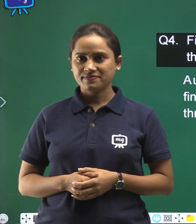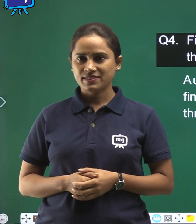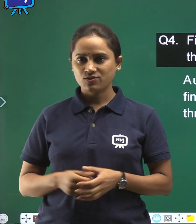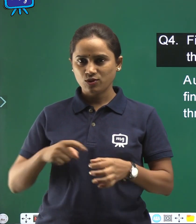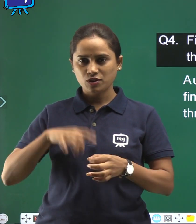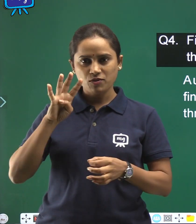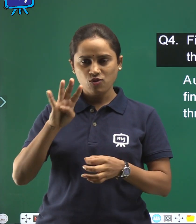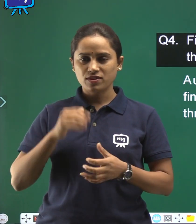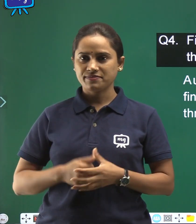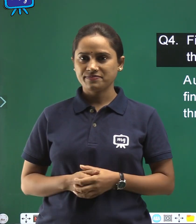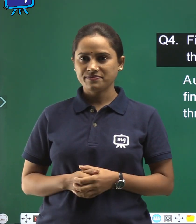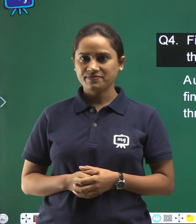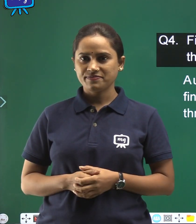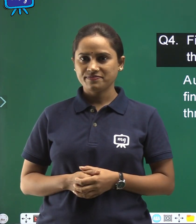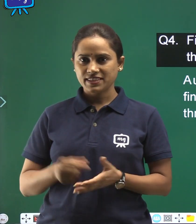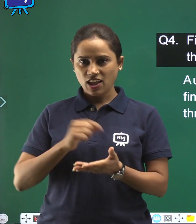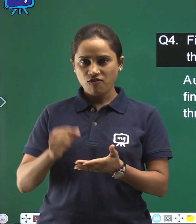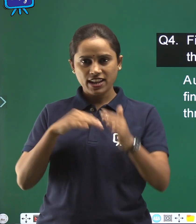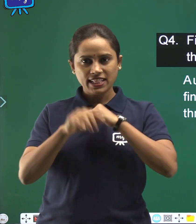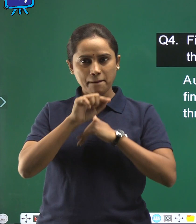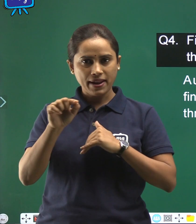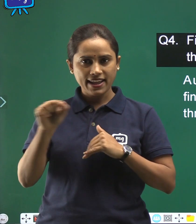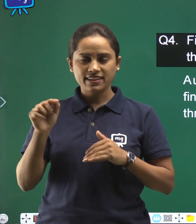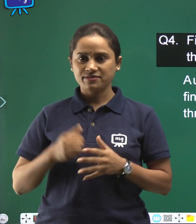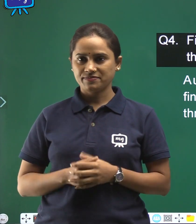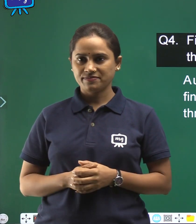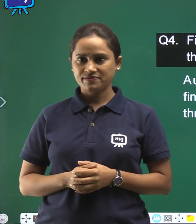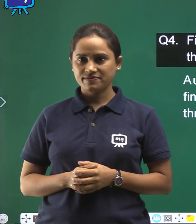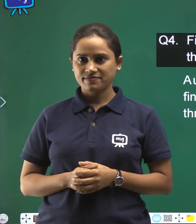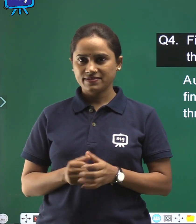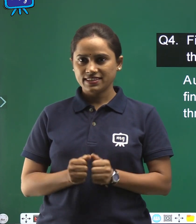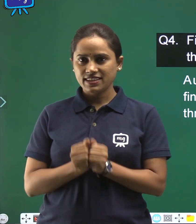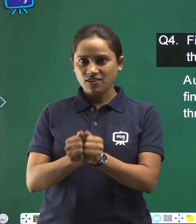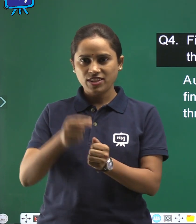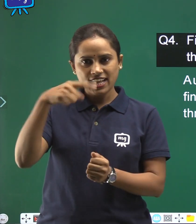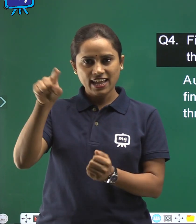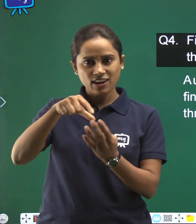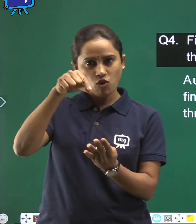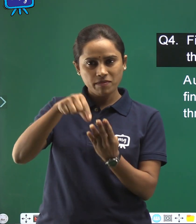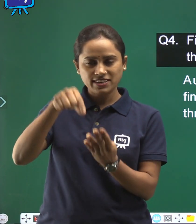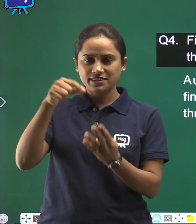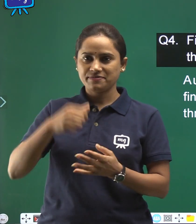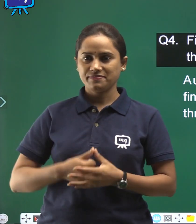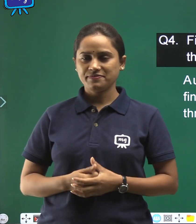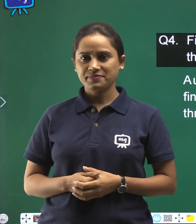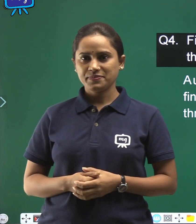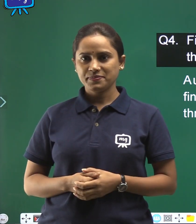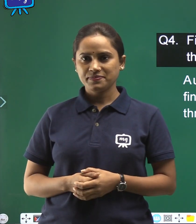Question number 4. Fill in the blank with the correct option.